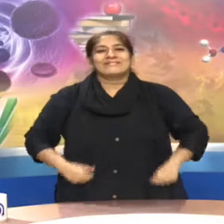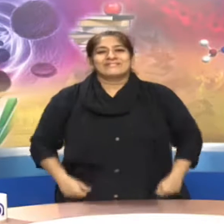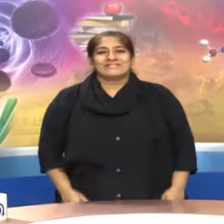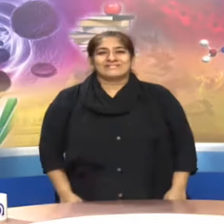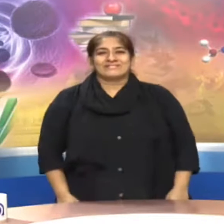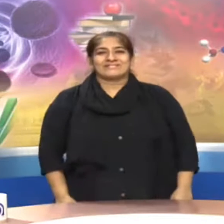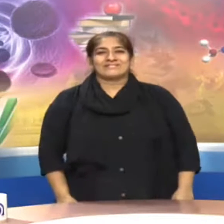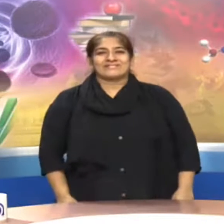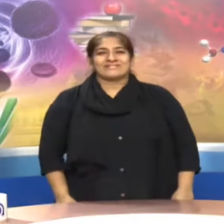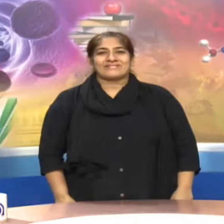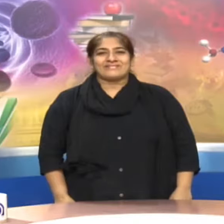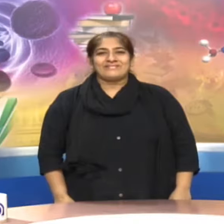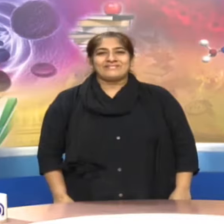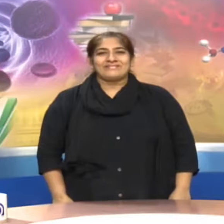any communication barrier.